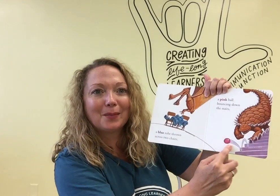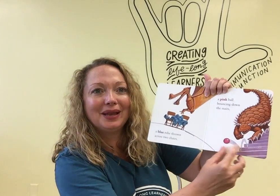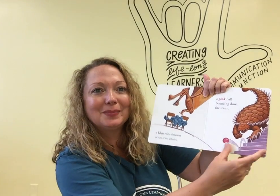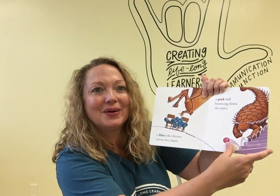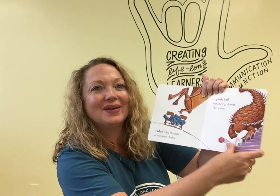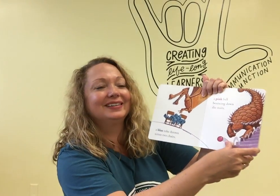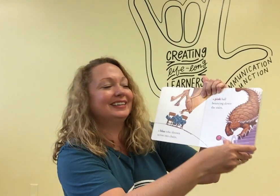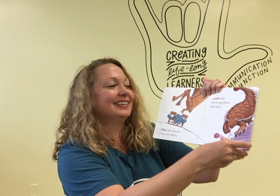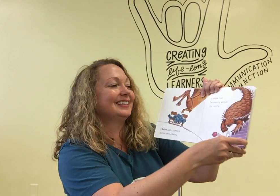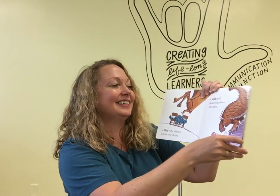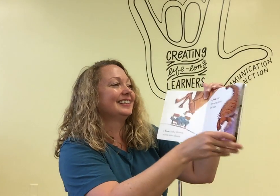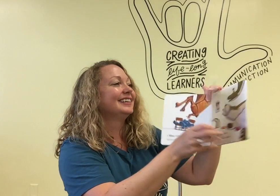pink ball.